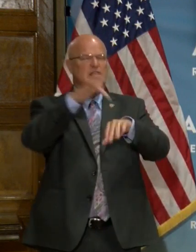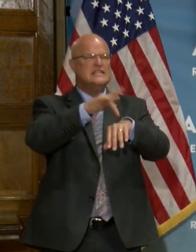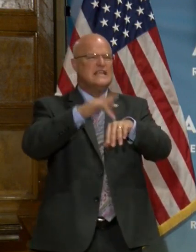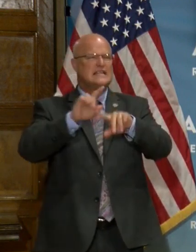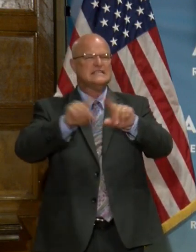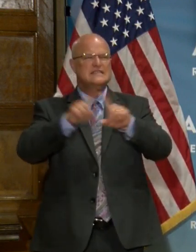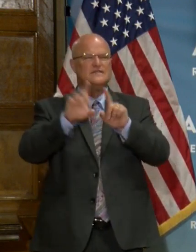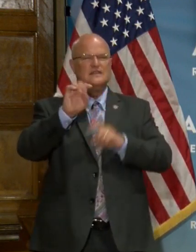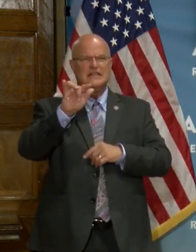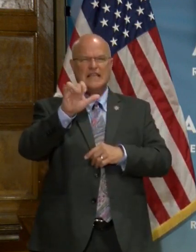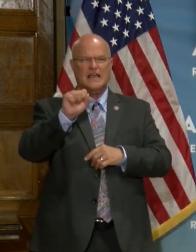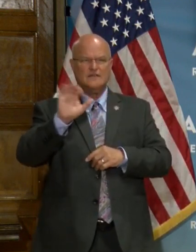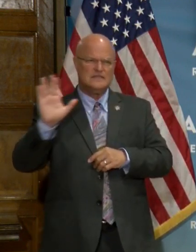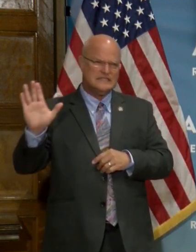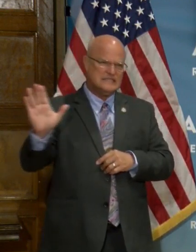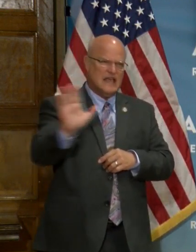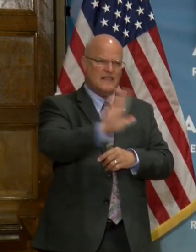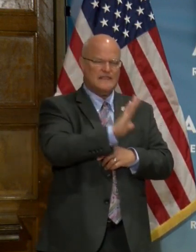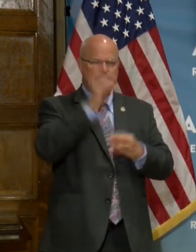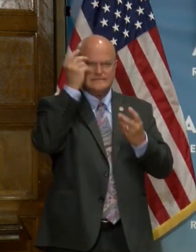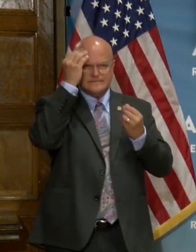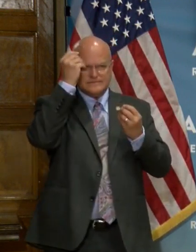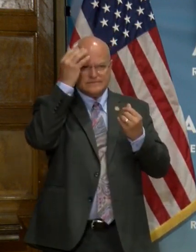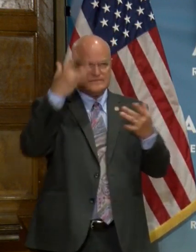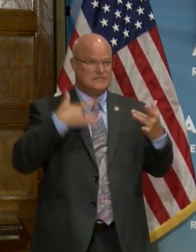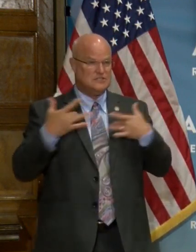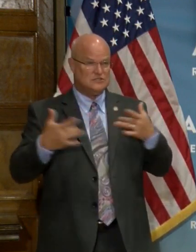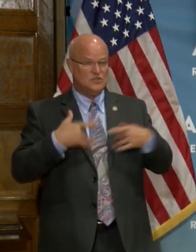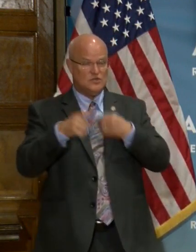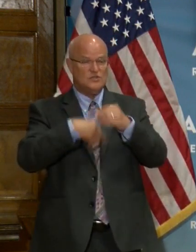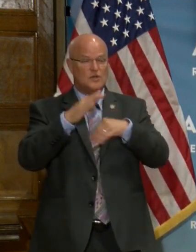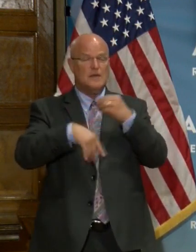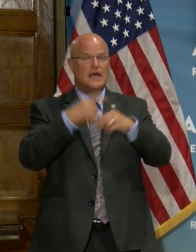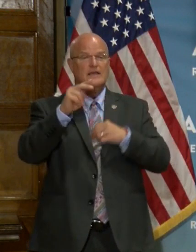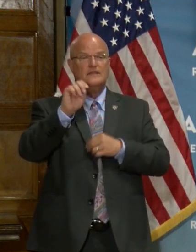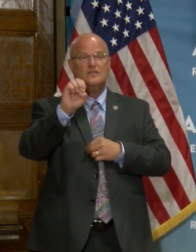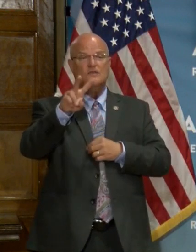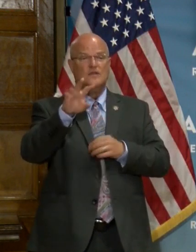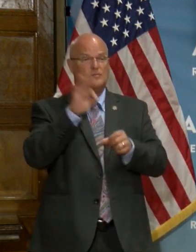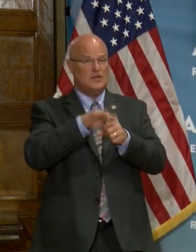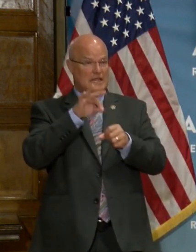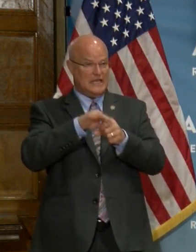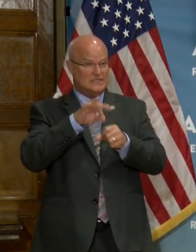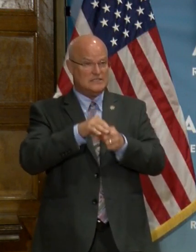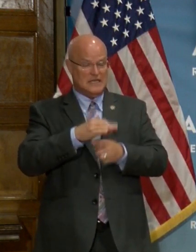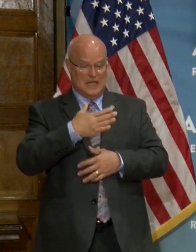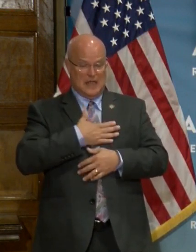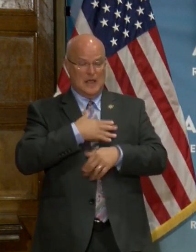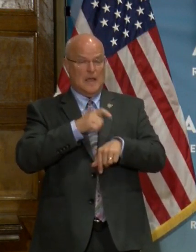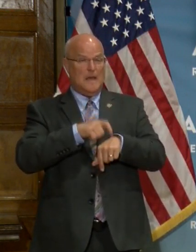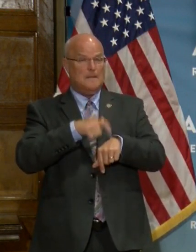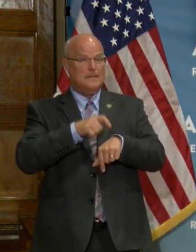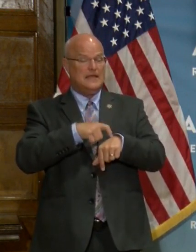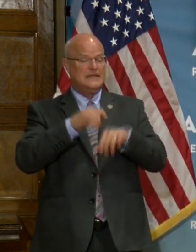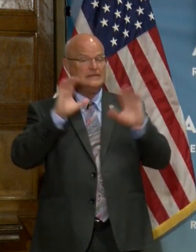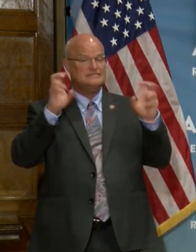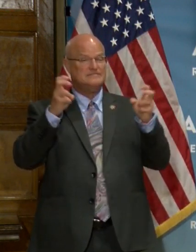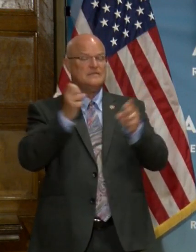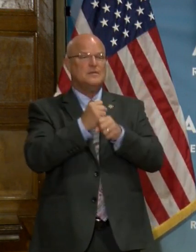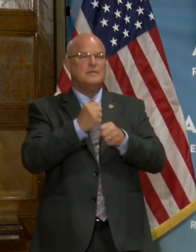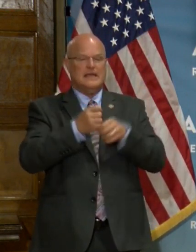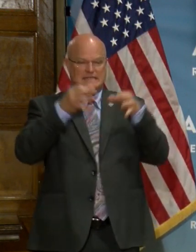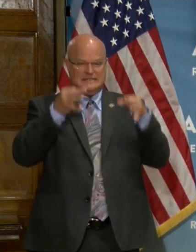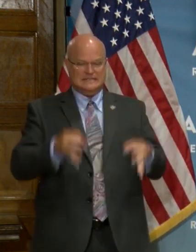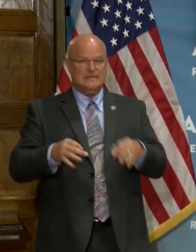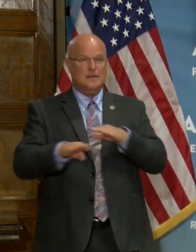to get their thoughts or concerns on the November election, and my time frame is to make some